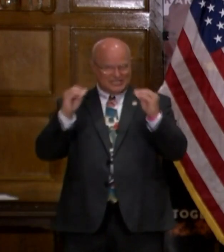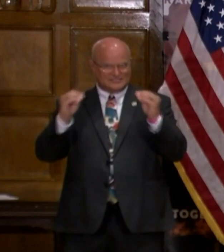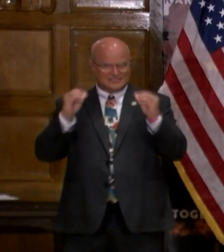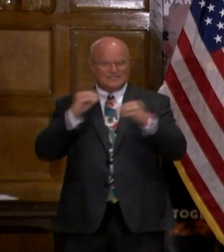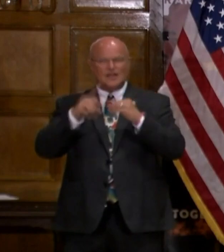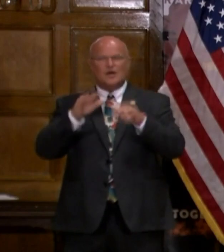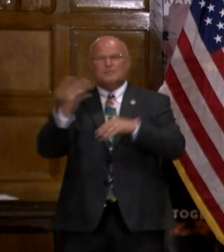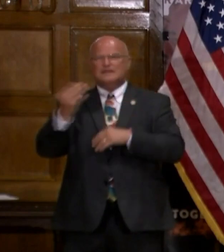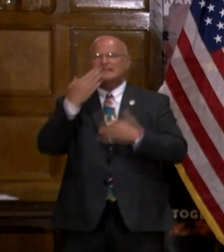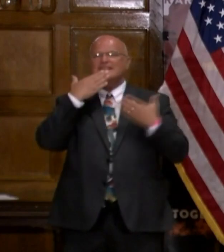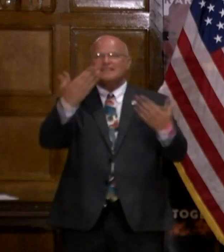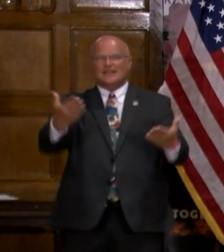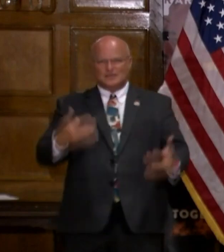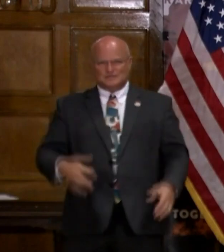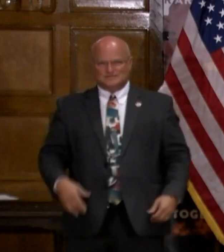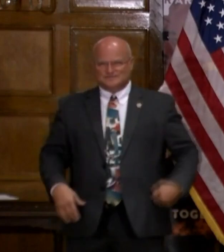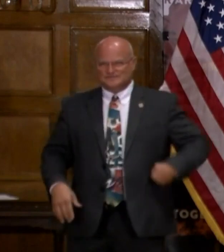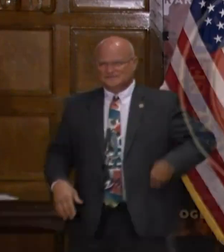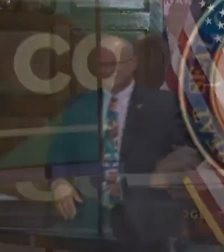education on Monday. Thank you.